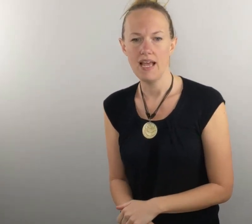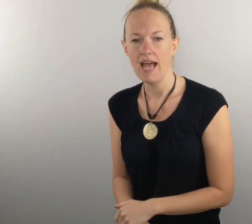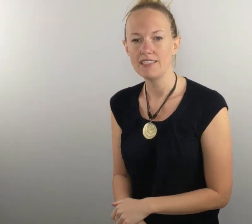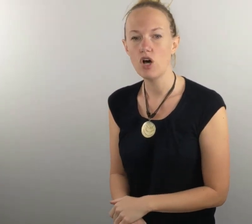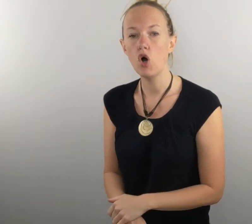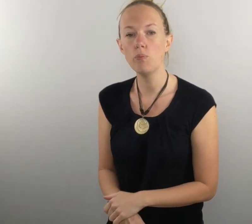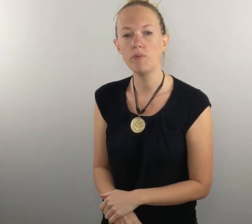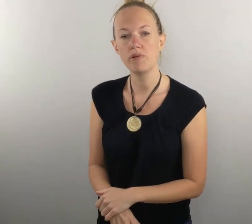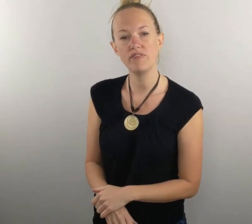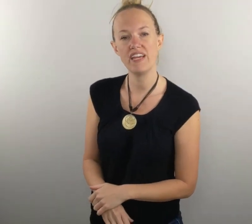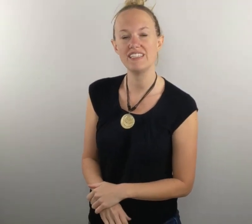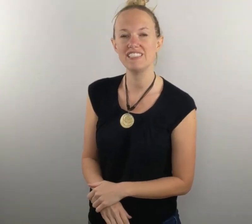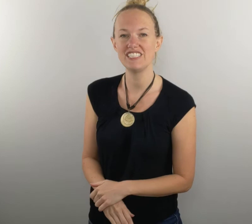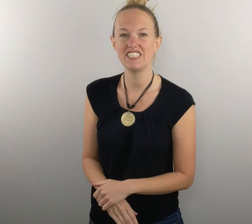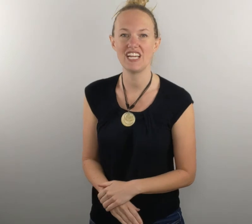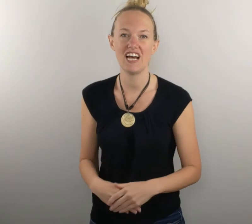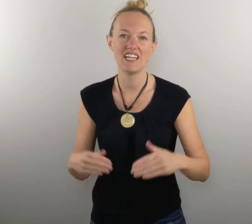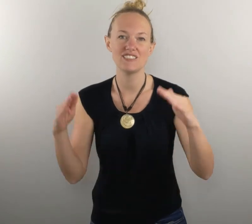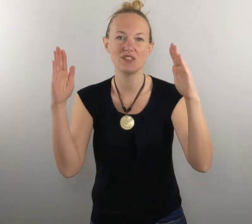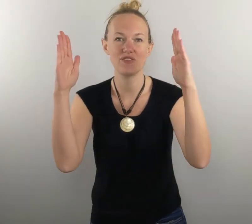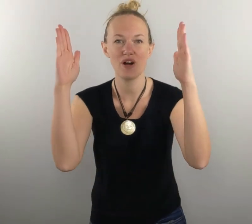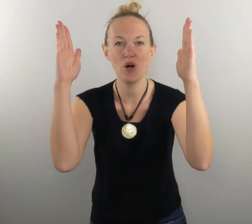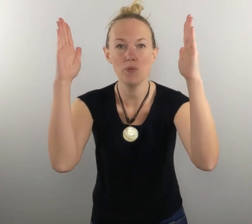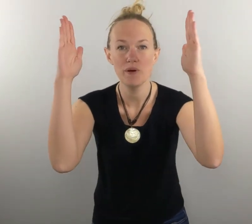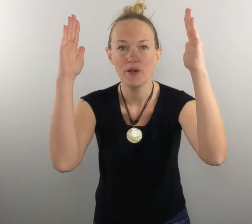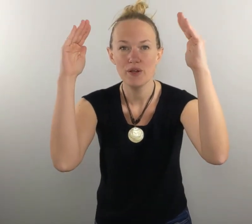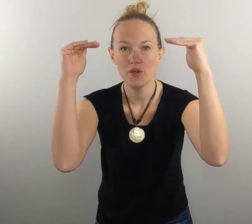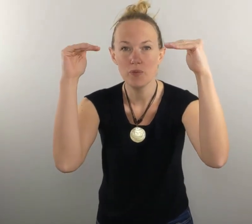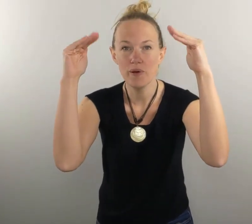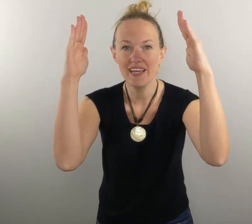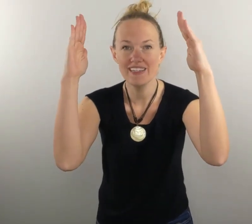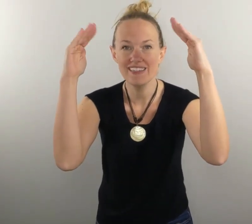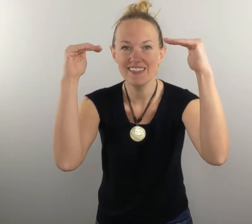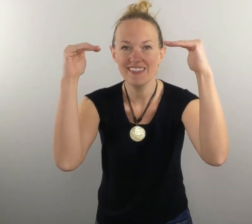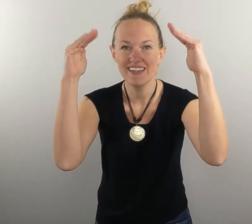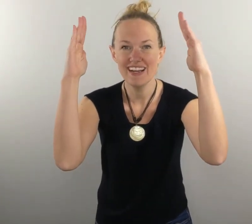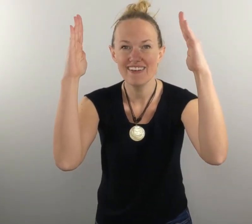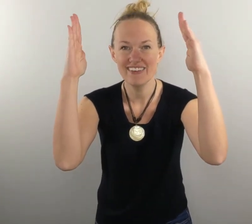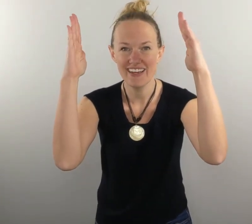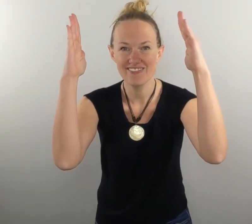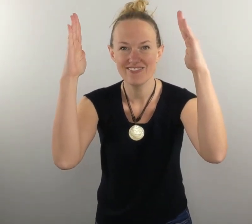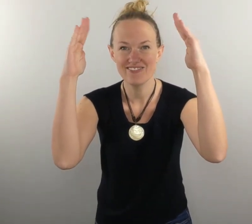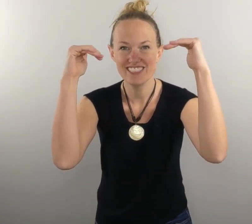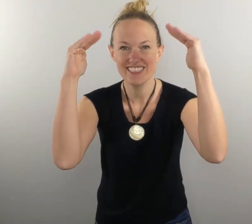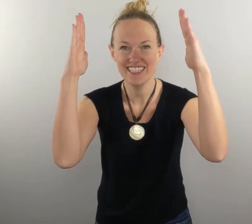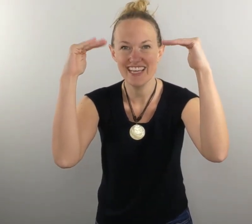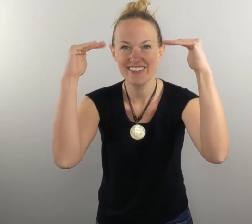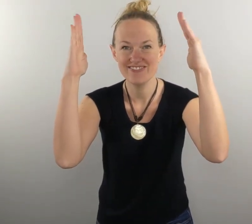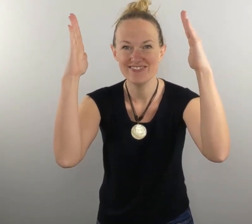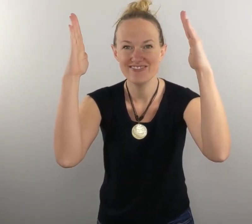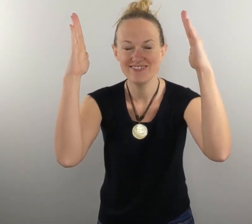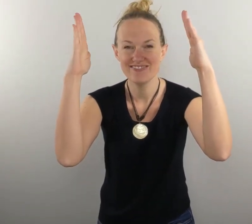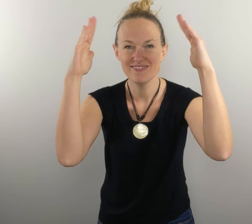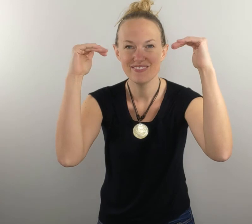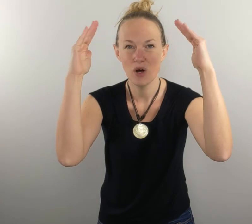As hope prevails to shine. So for hope, you bend, just like that. Hope.